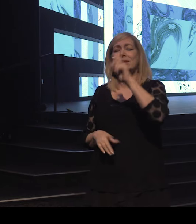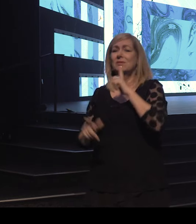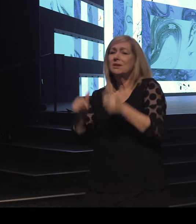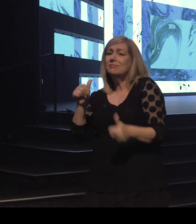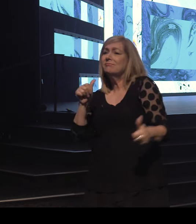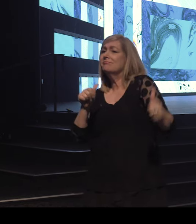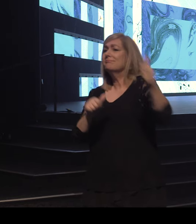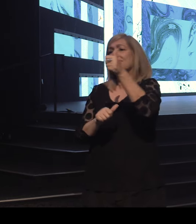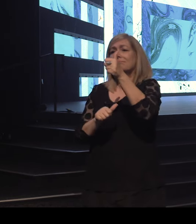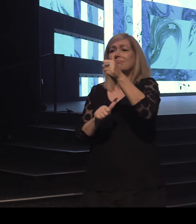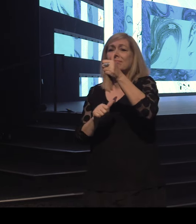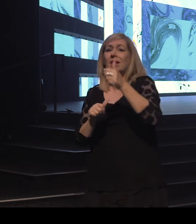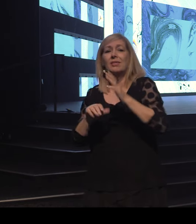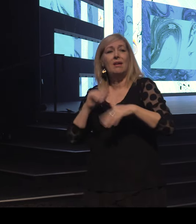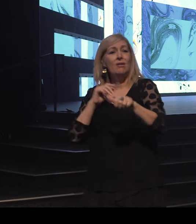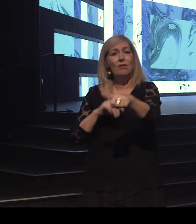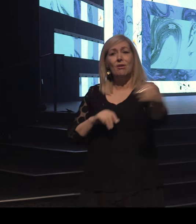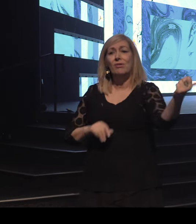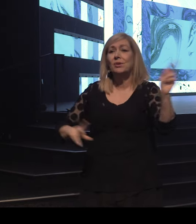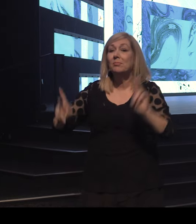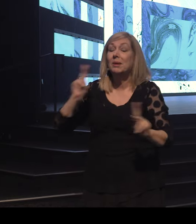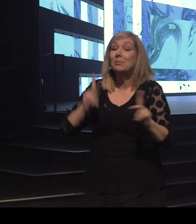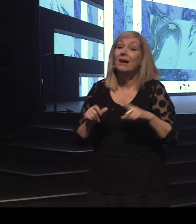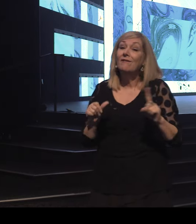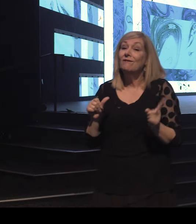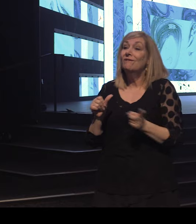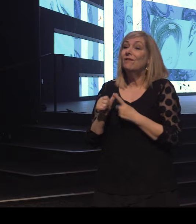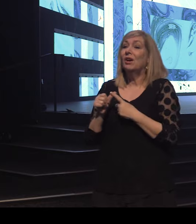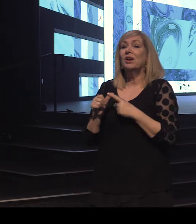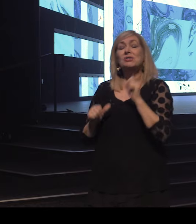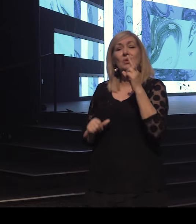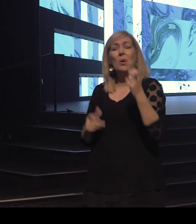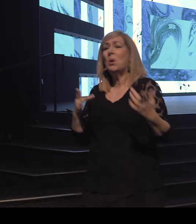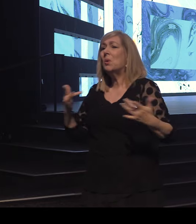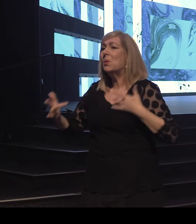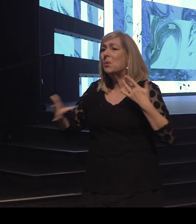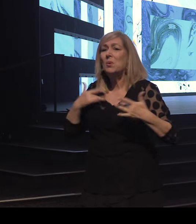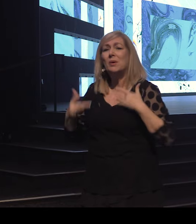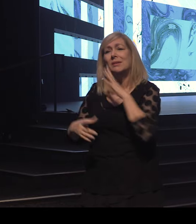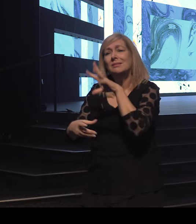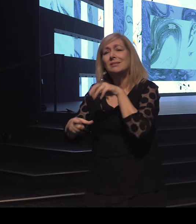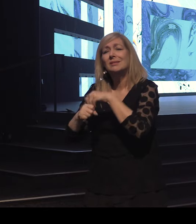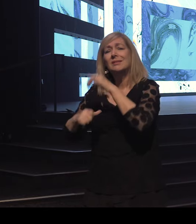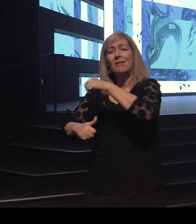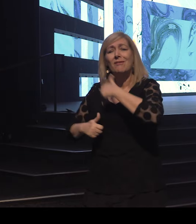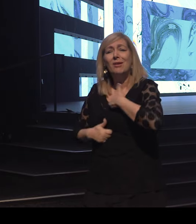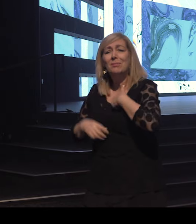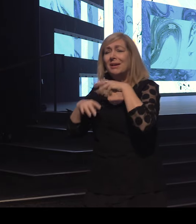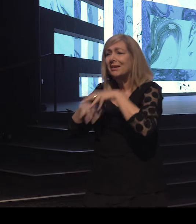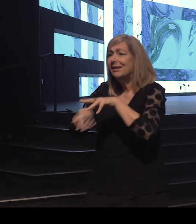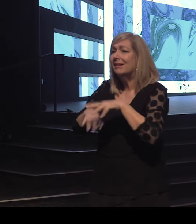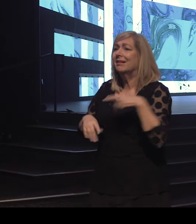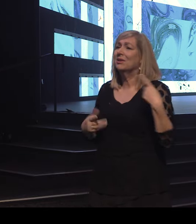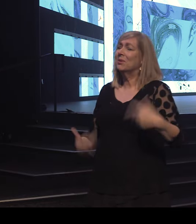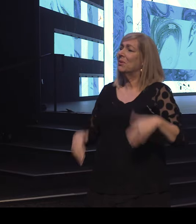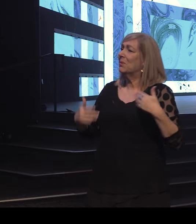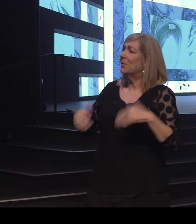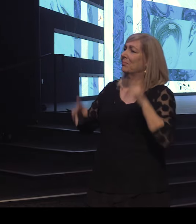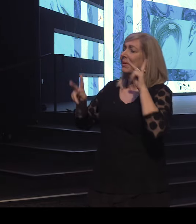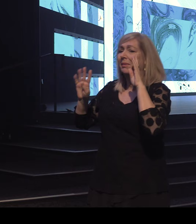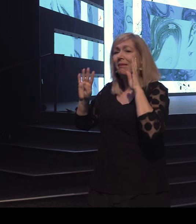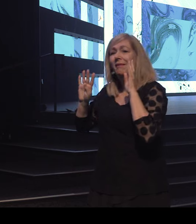superior above all others. At first, it was exciting. The pride of being taken seriously, that